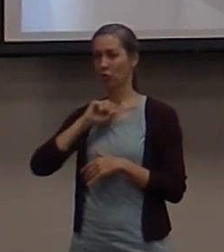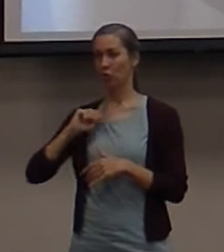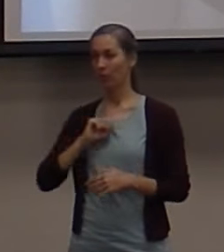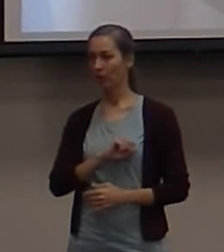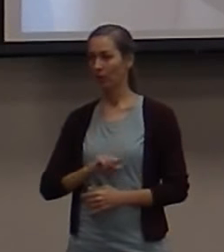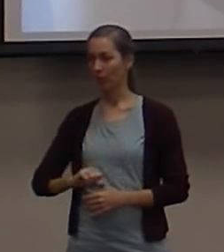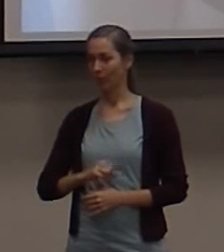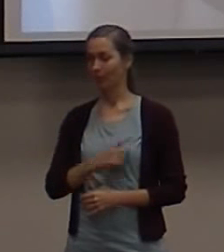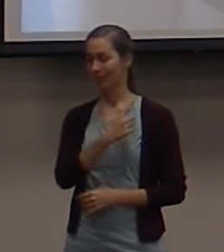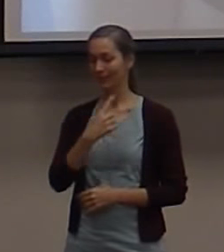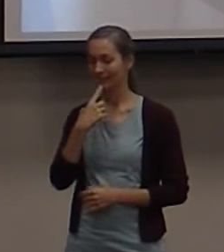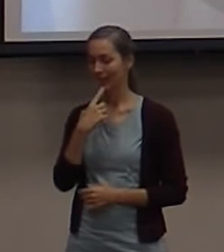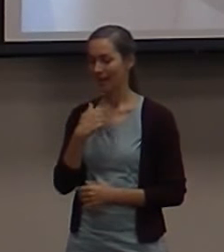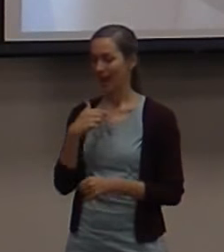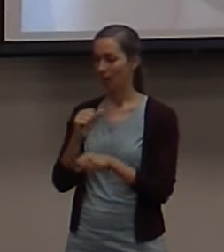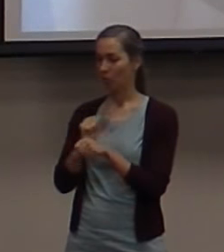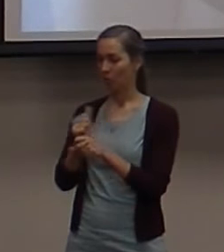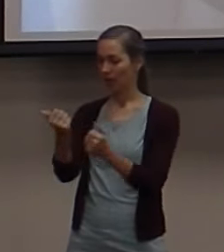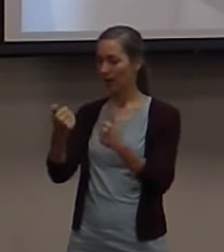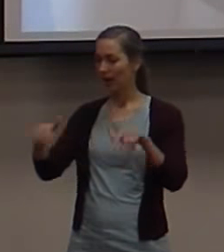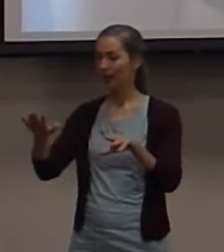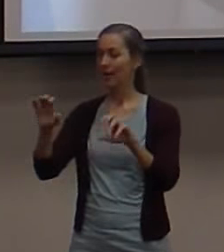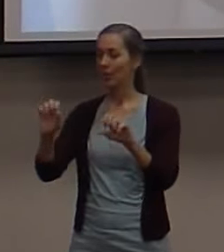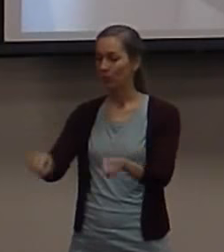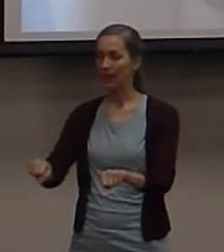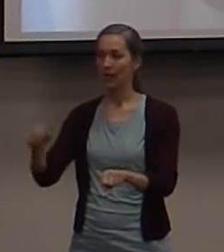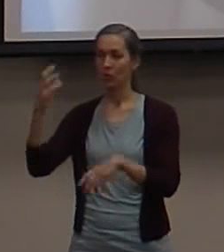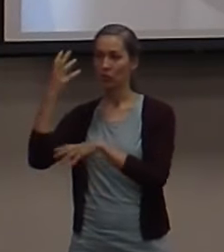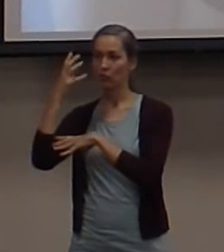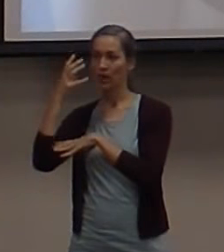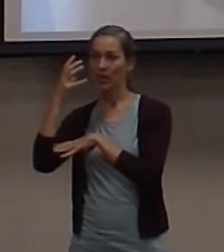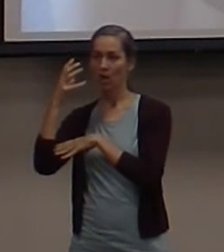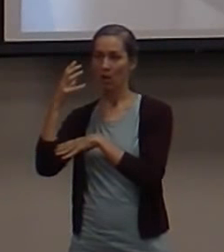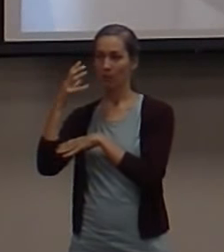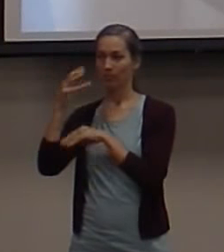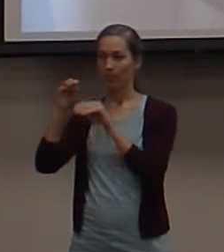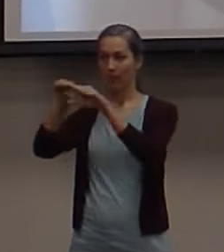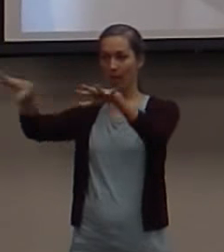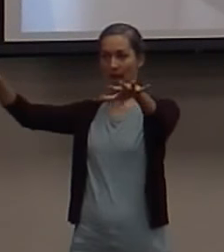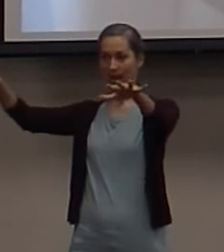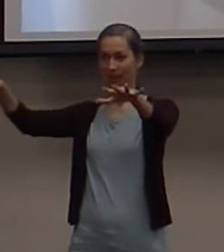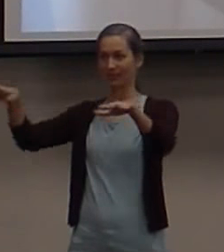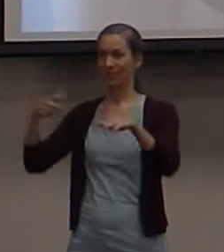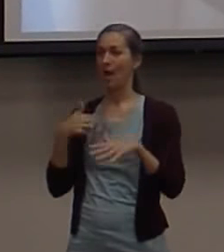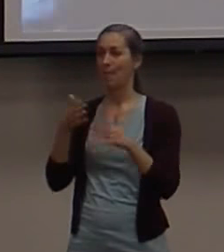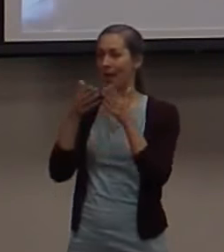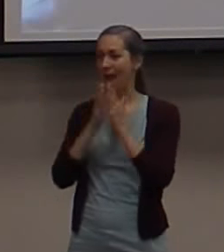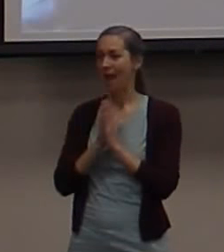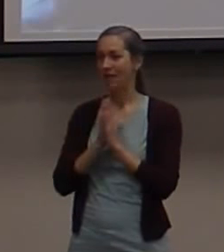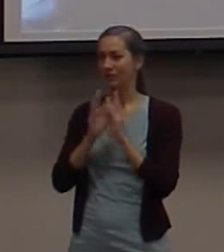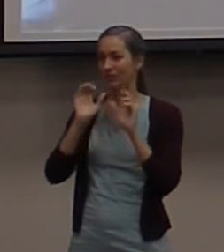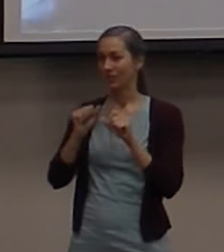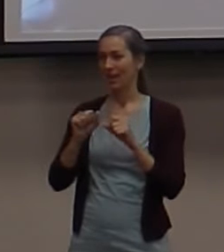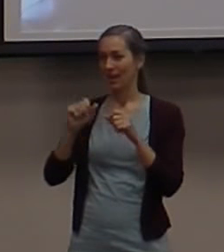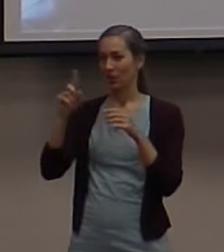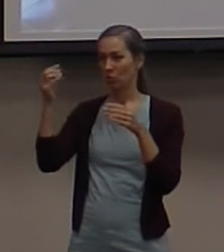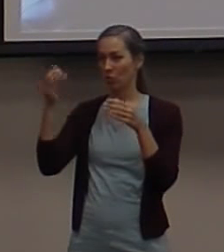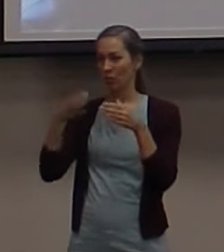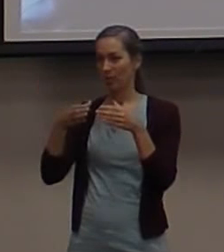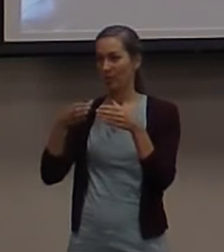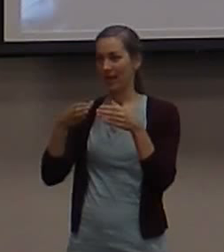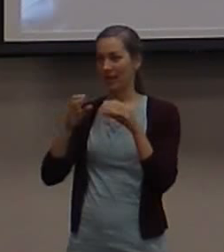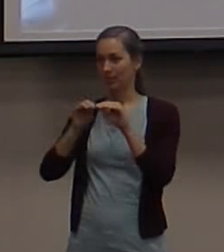I work in an area where we can play the radio. I'm going to get permission to play the solar player all during the day as we work. This